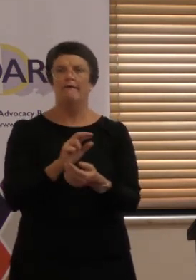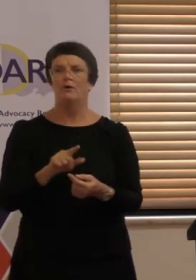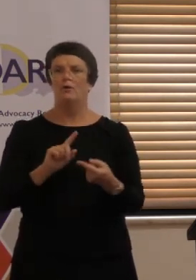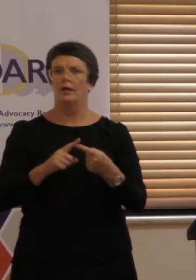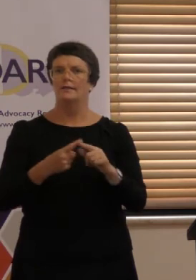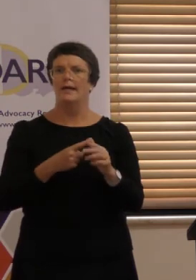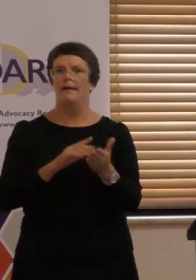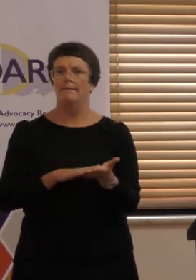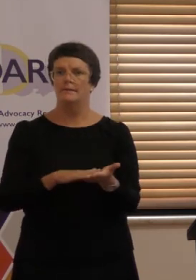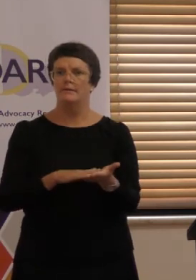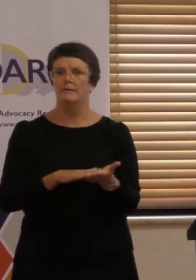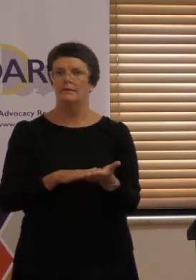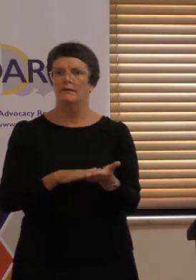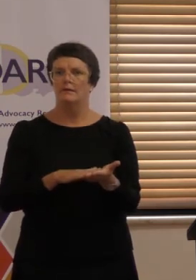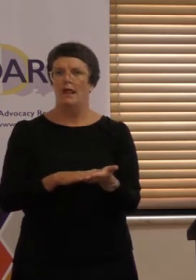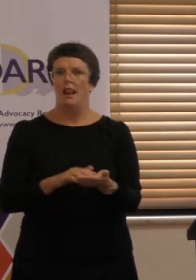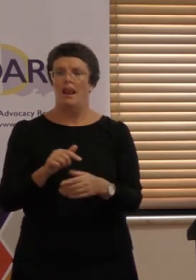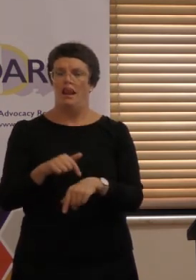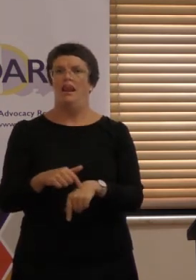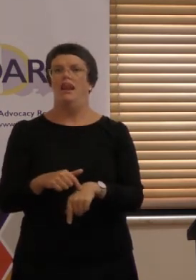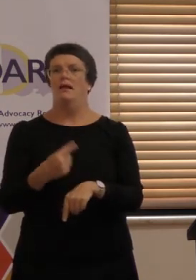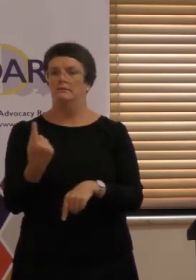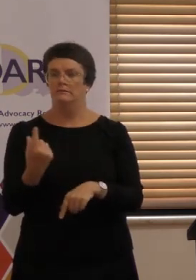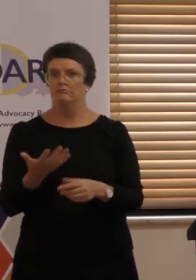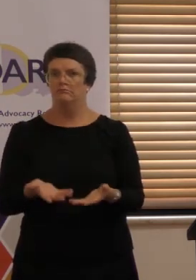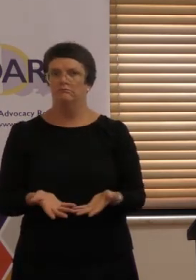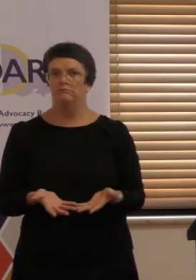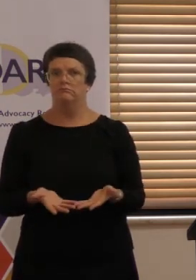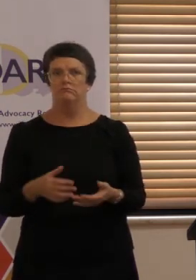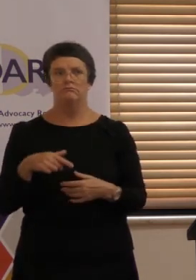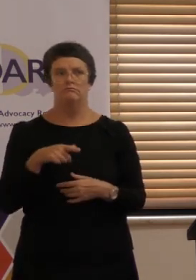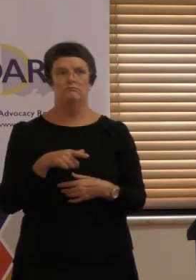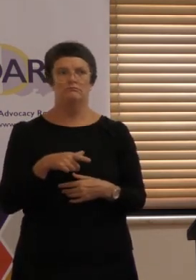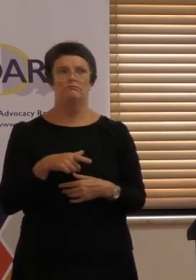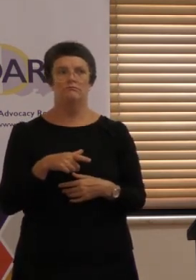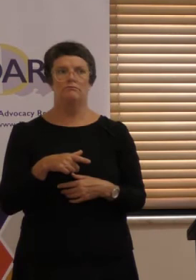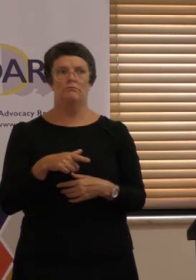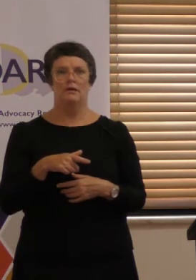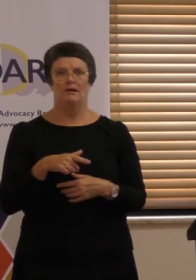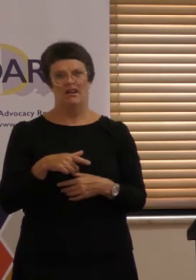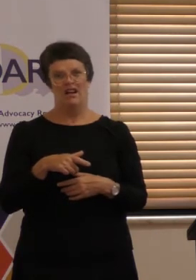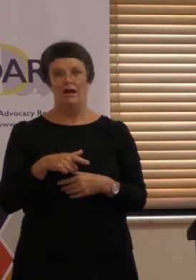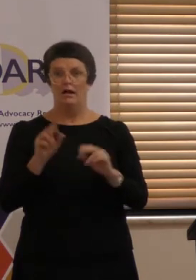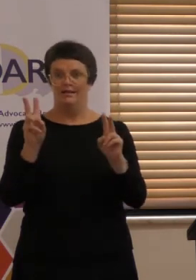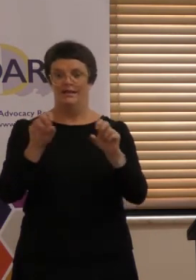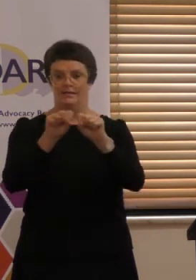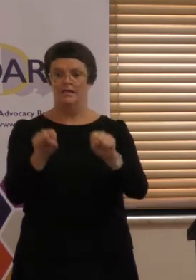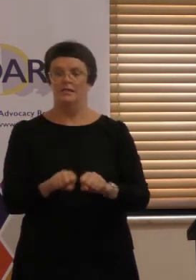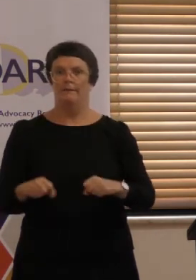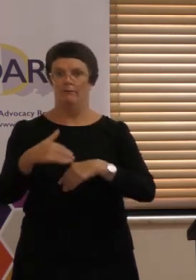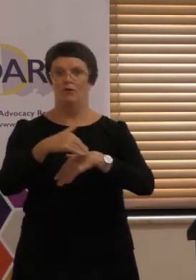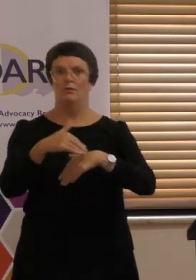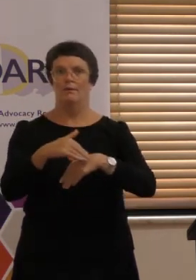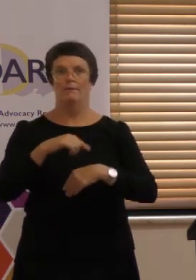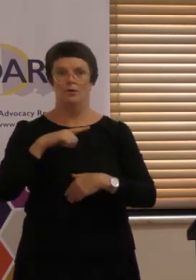exams. And so that's a big ongoing kind of systems issue, because each of those